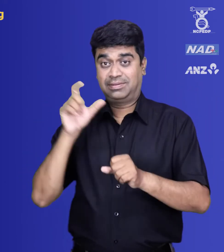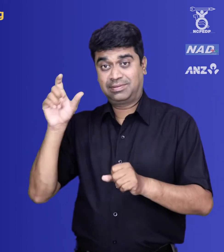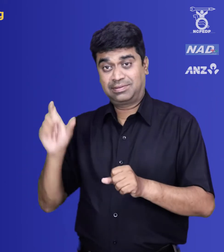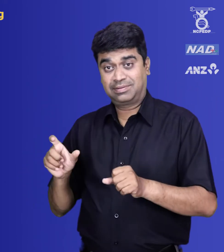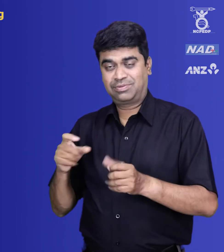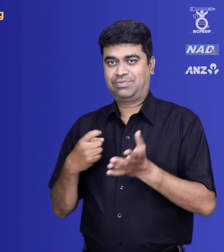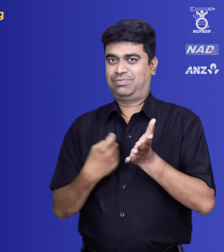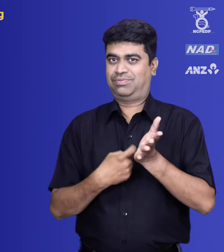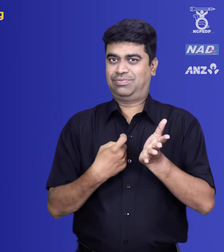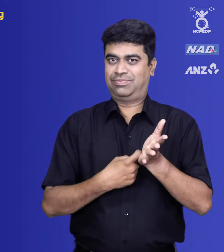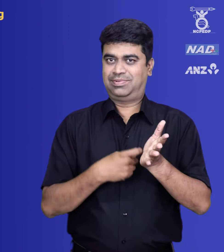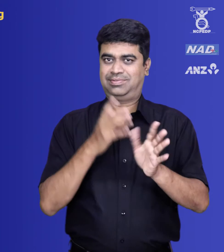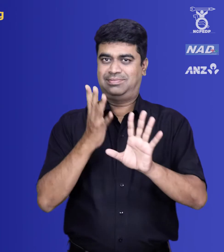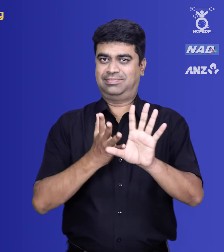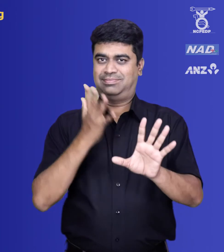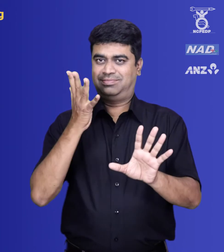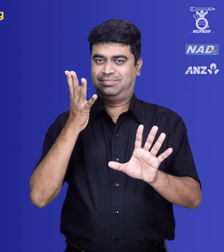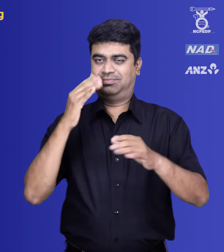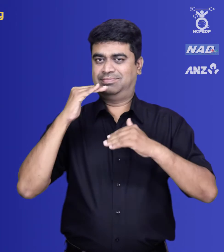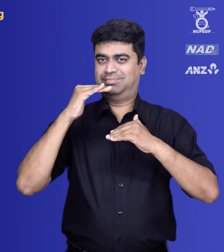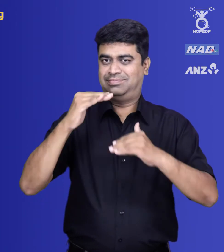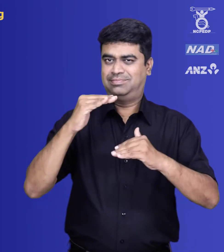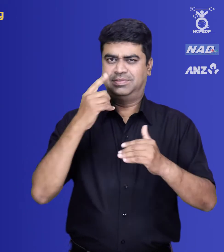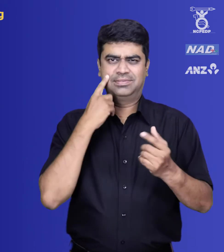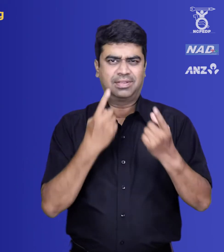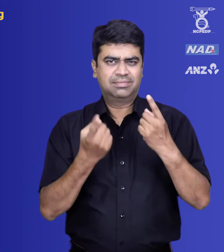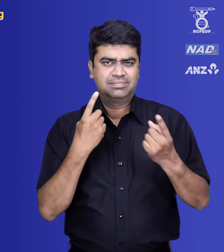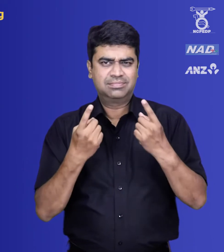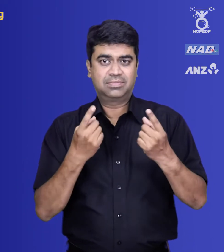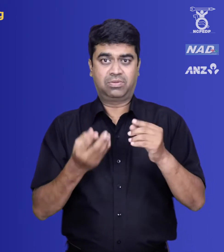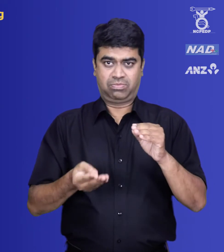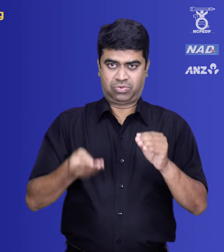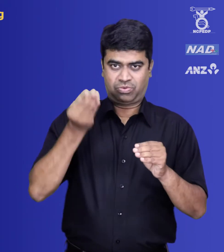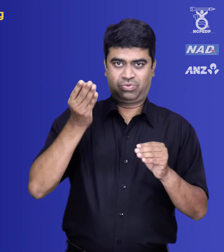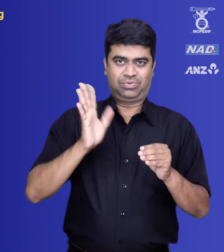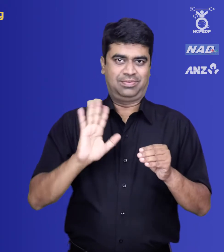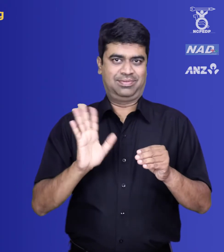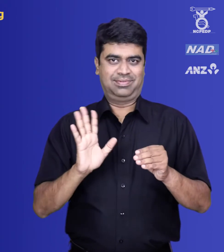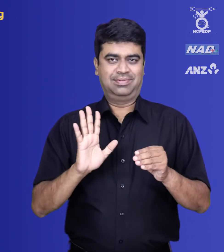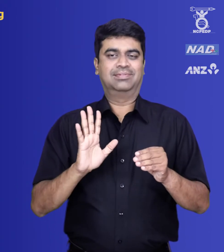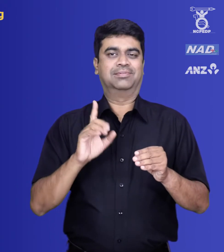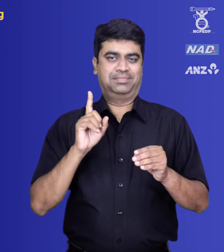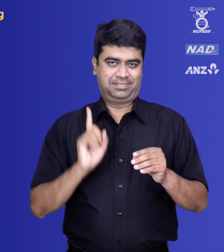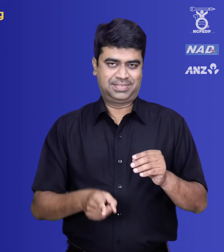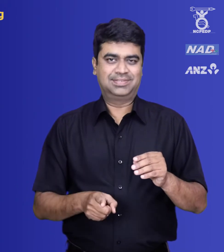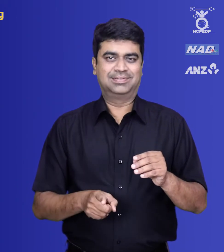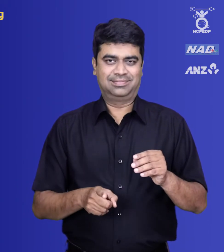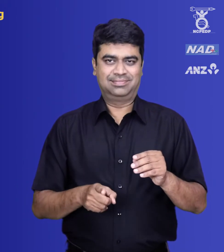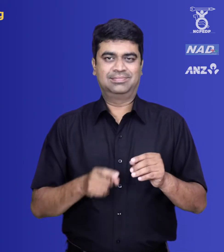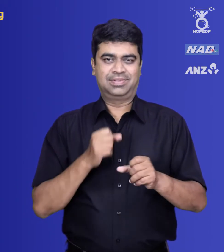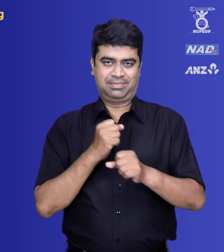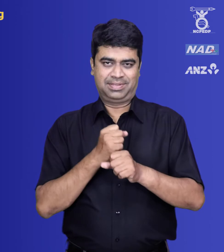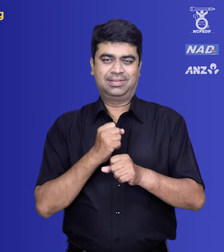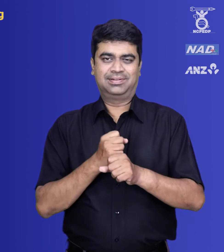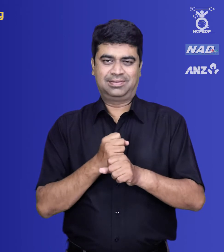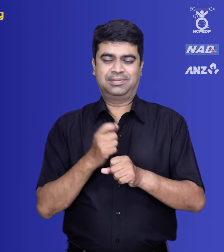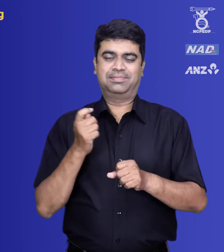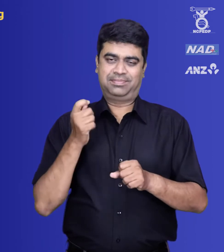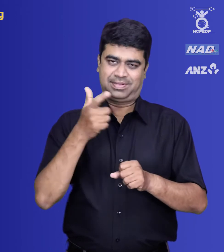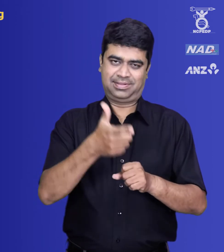rules, provided that the central government may grant extension of time to the states on a case-to-case basis for adherence to this